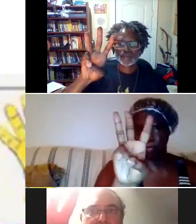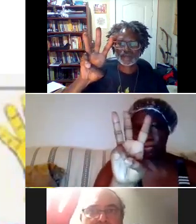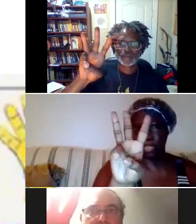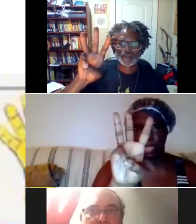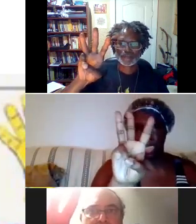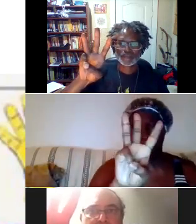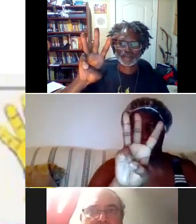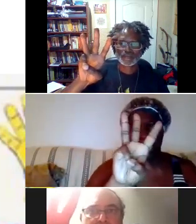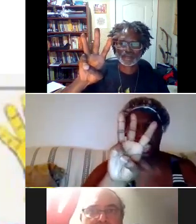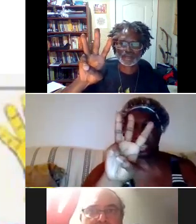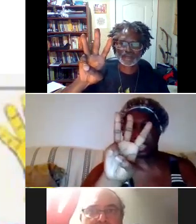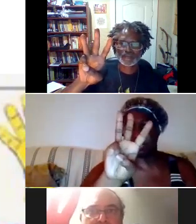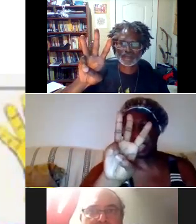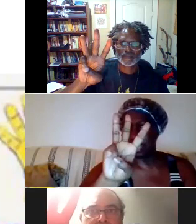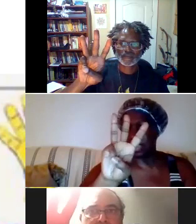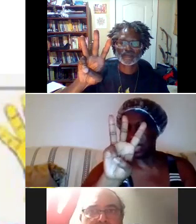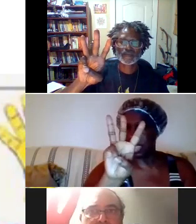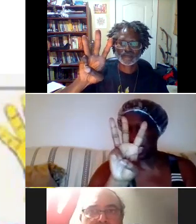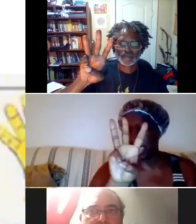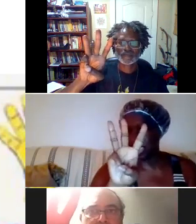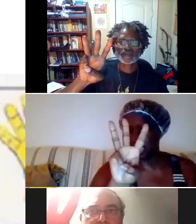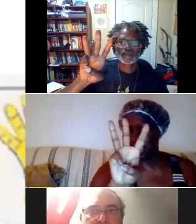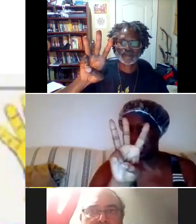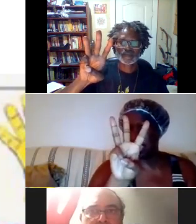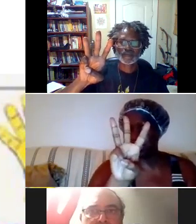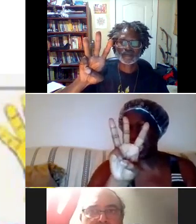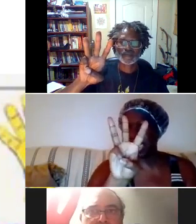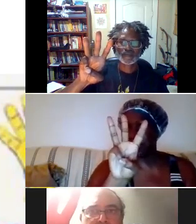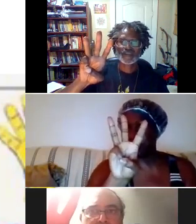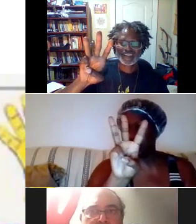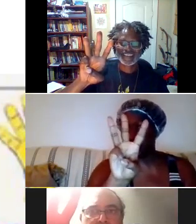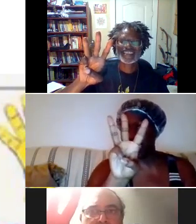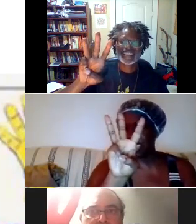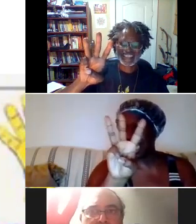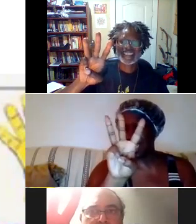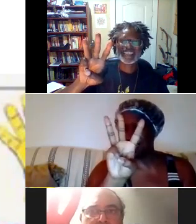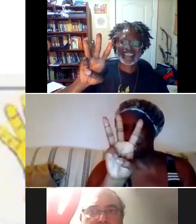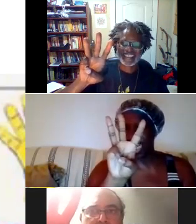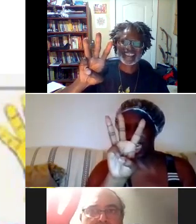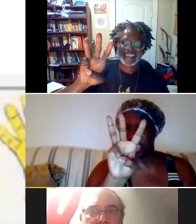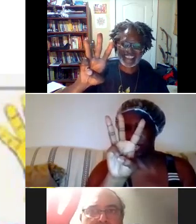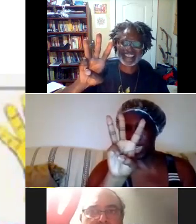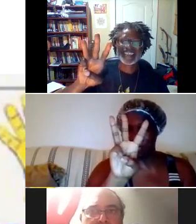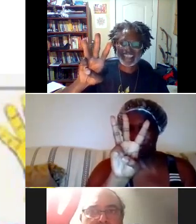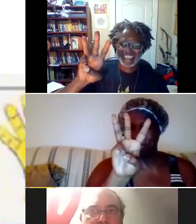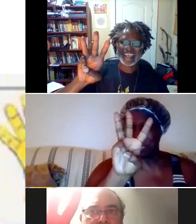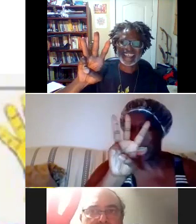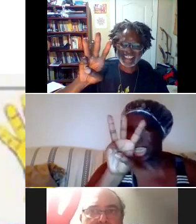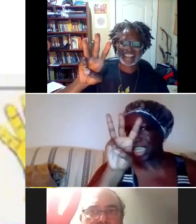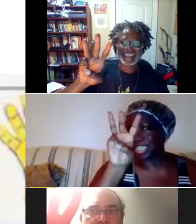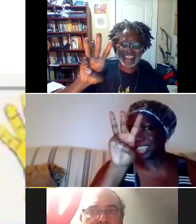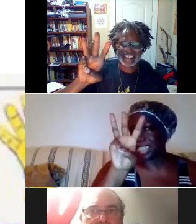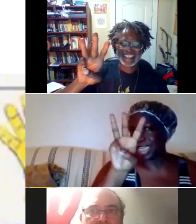Bring your pinky and your thumb together. 6. You see why 3 is not our English 3?